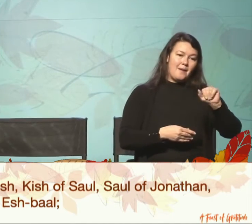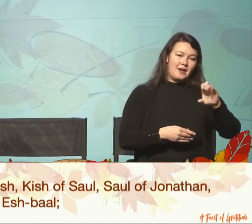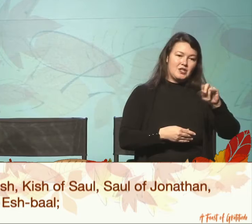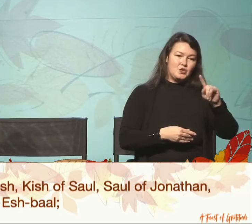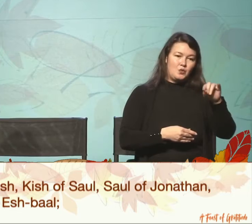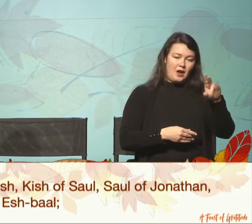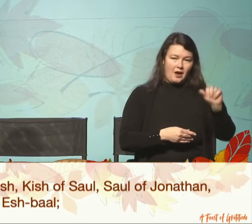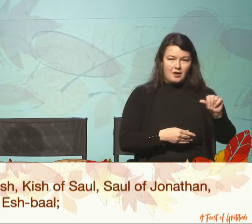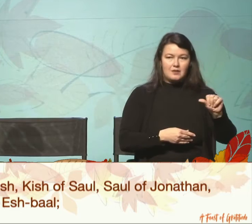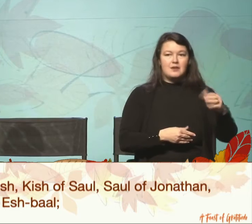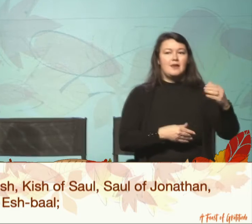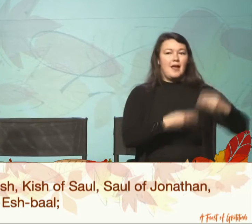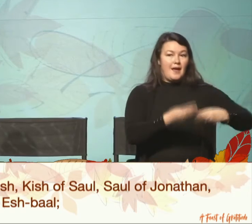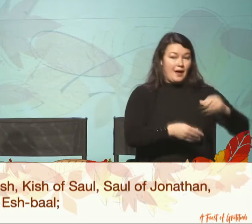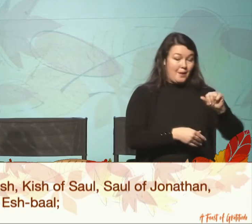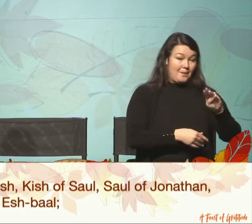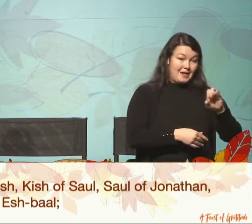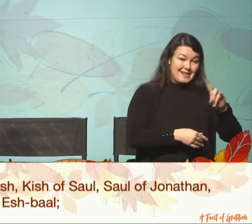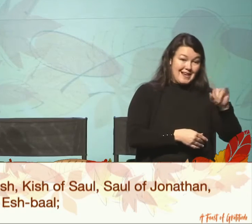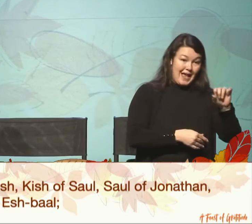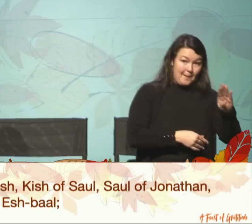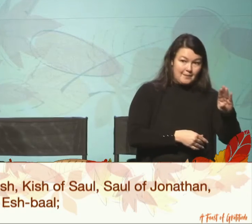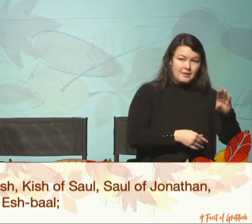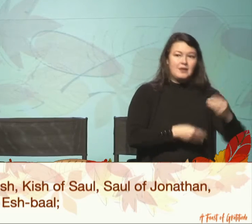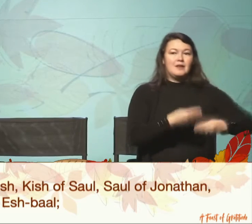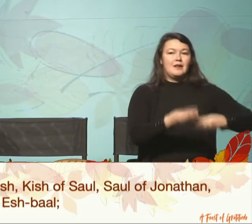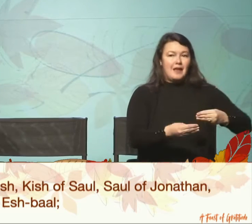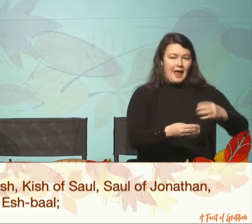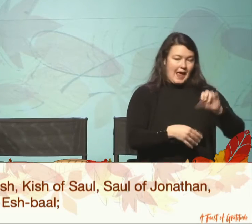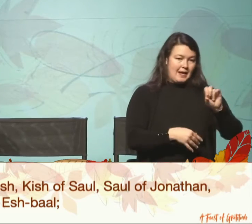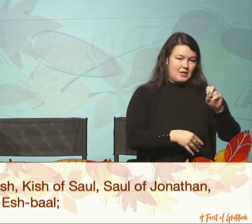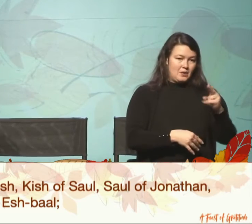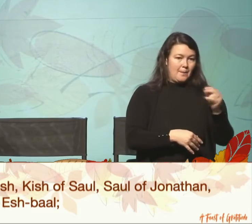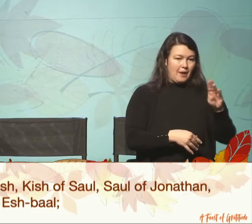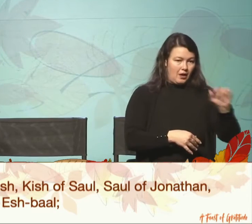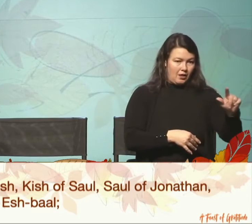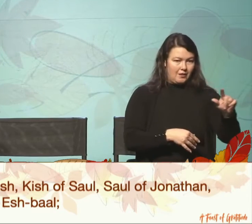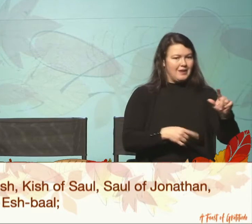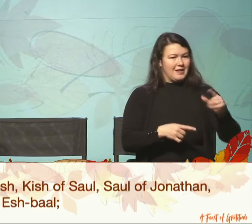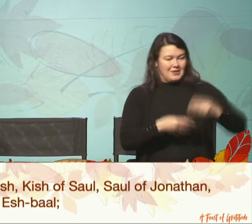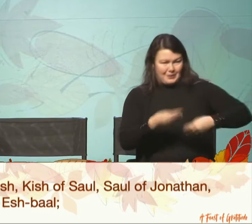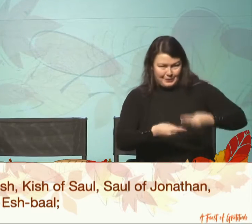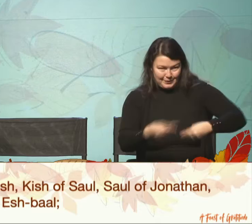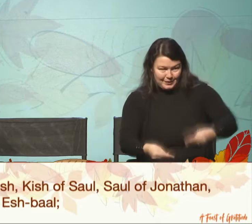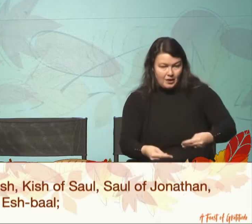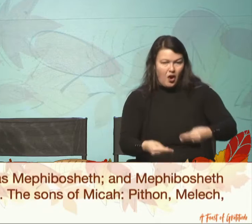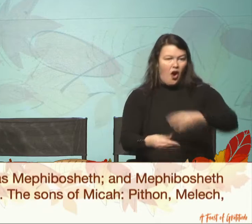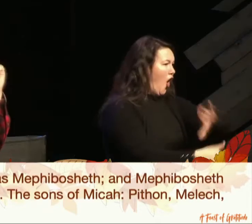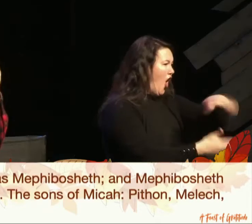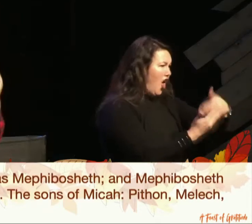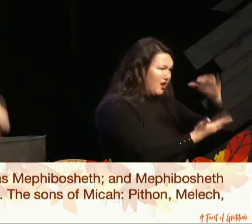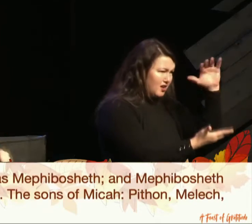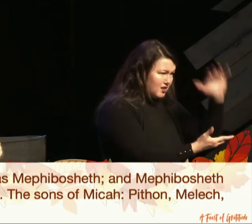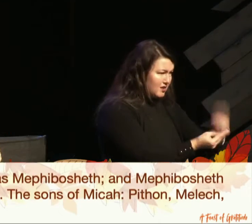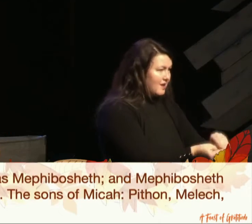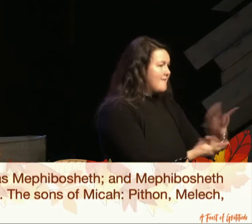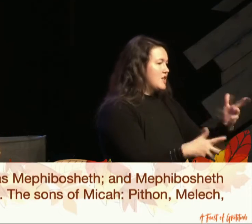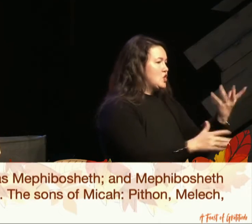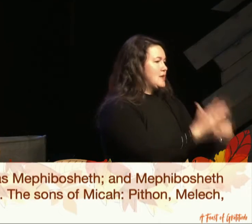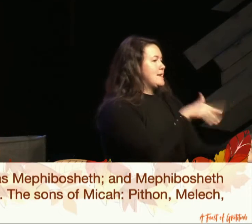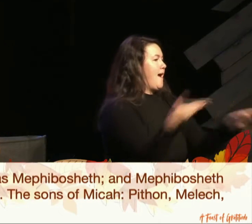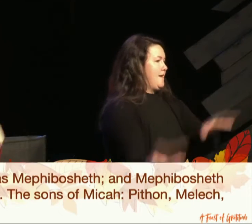Eshbaal. Now, all of those sons died. And it says the son of Jonathan was